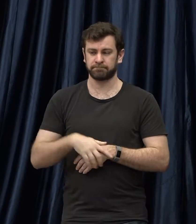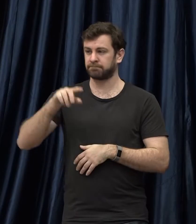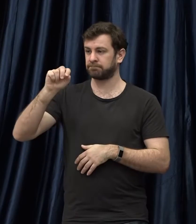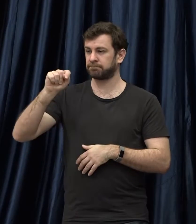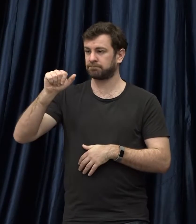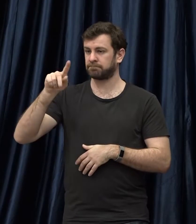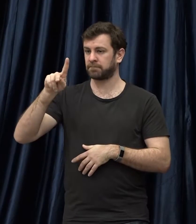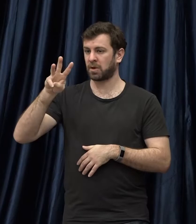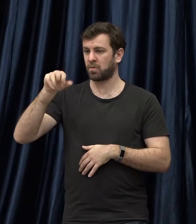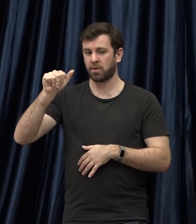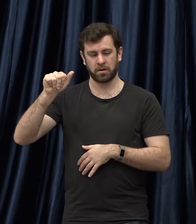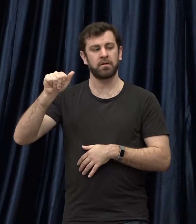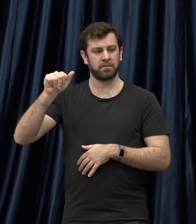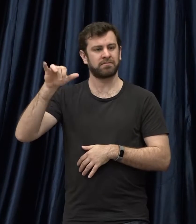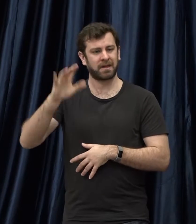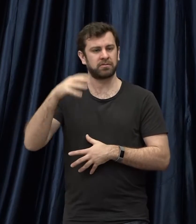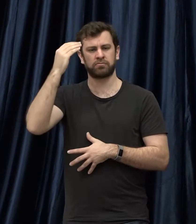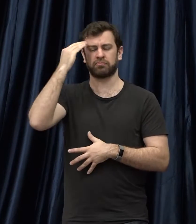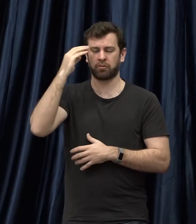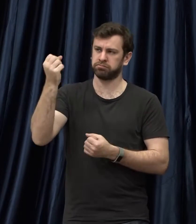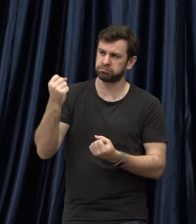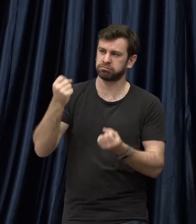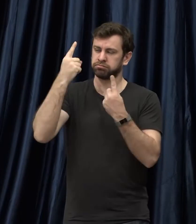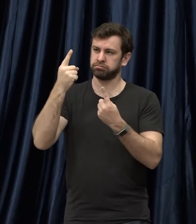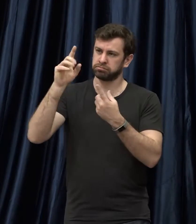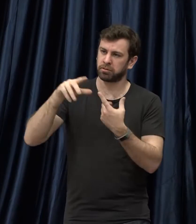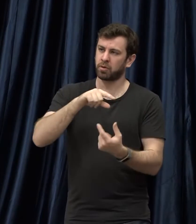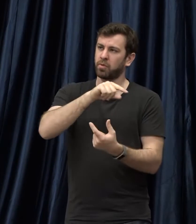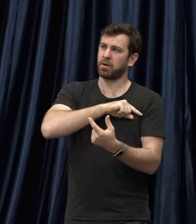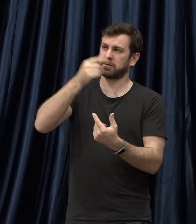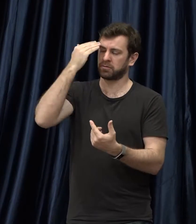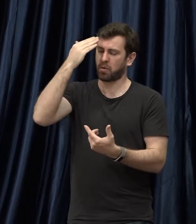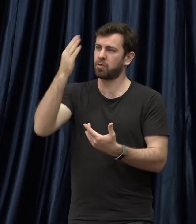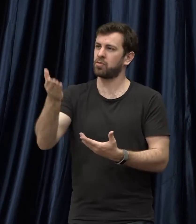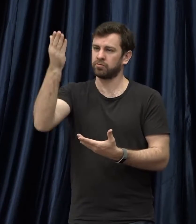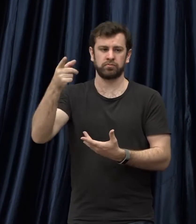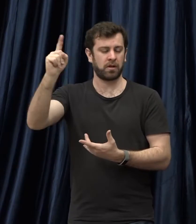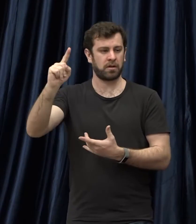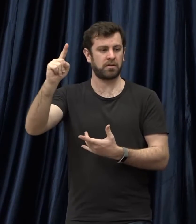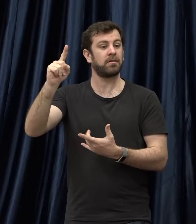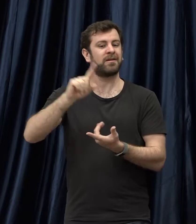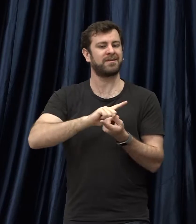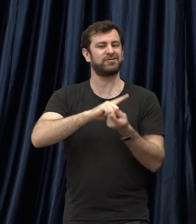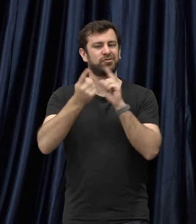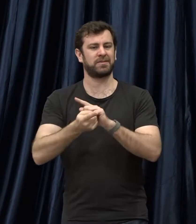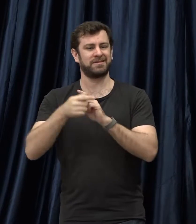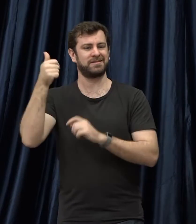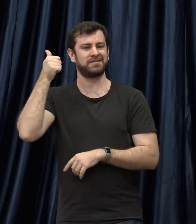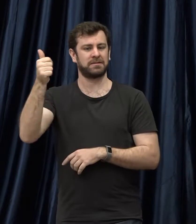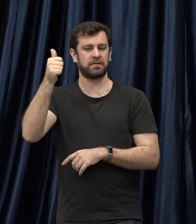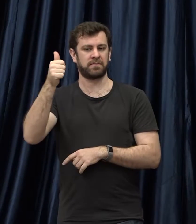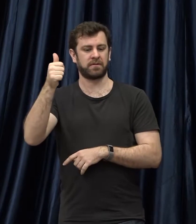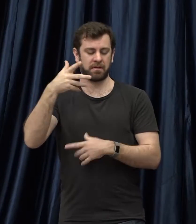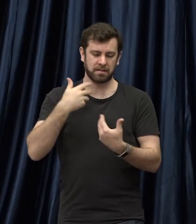the consciousness, it is the understanding, it is the quality, and it interprets itself in the life of